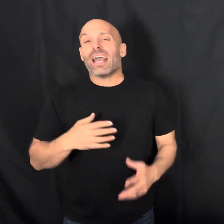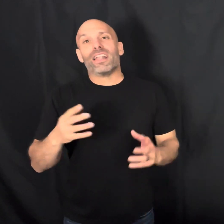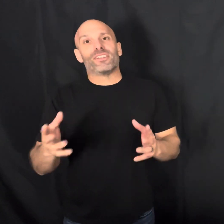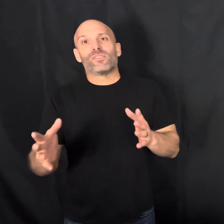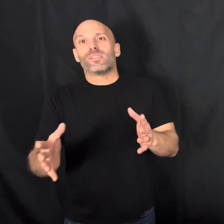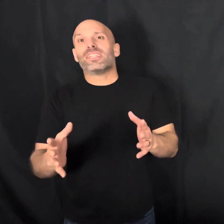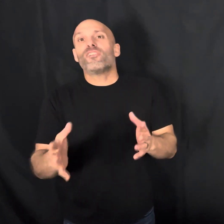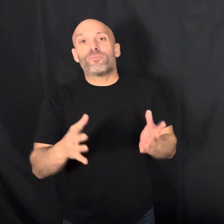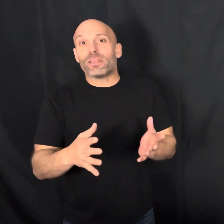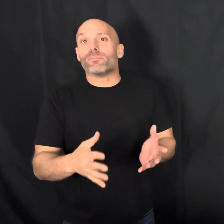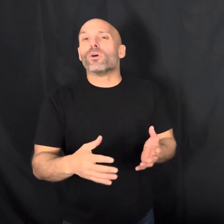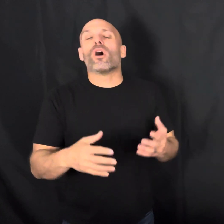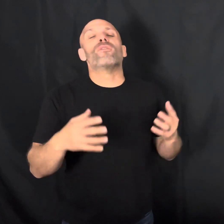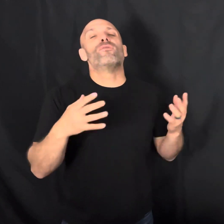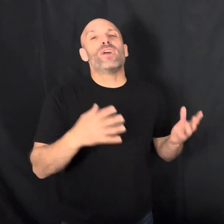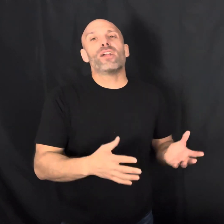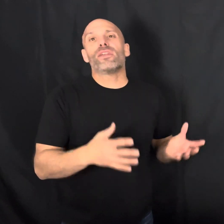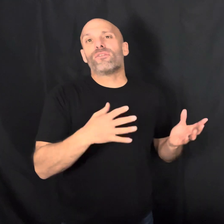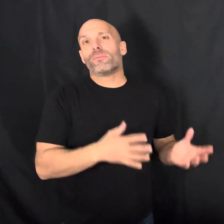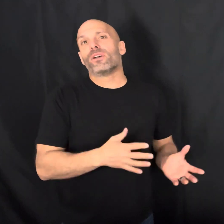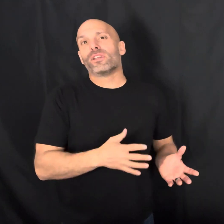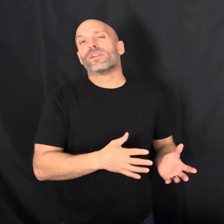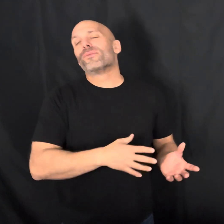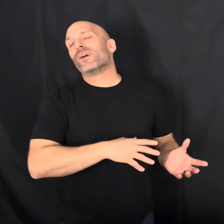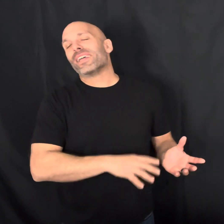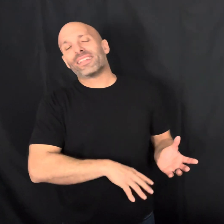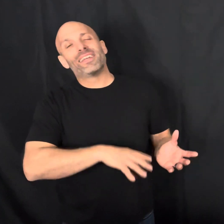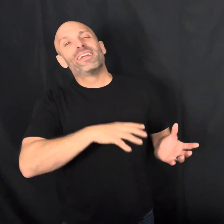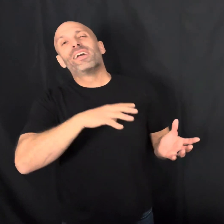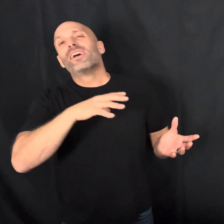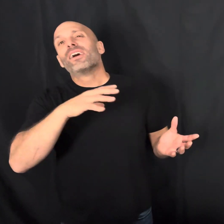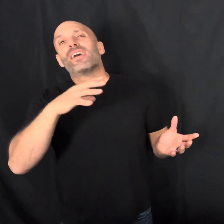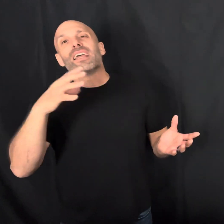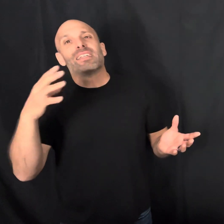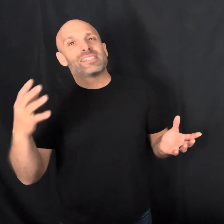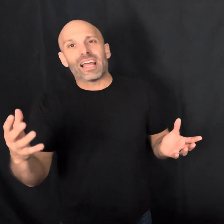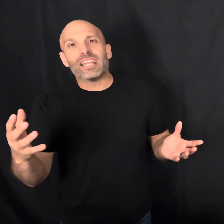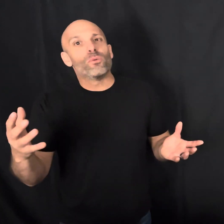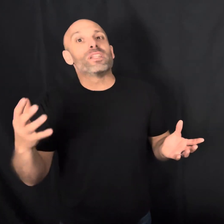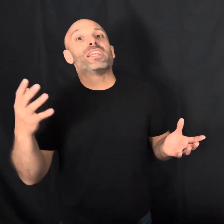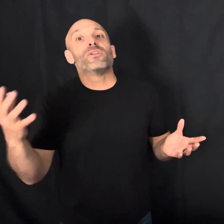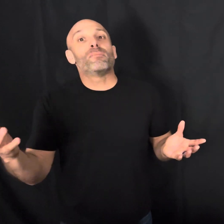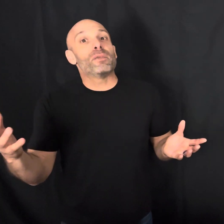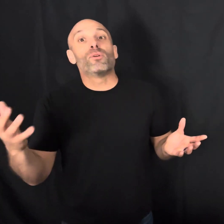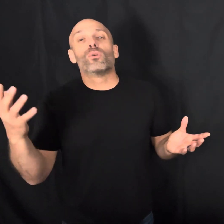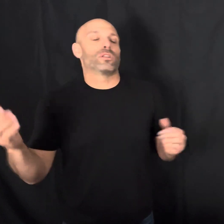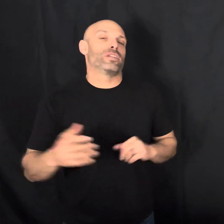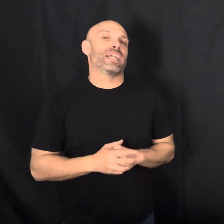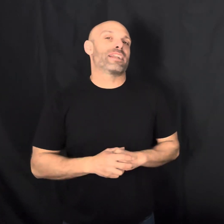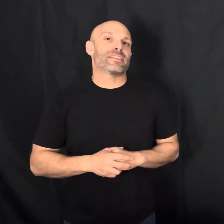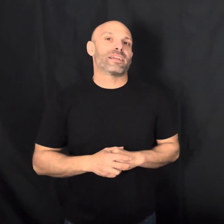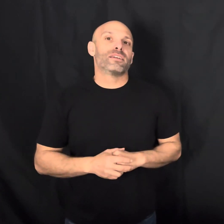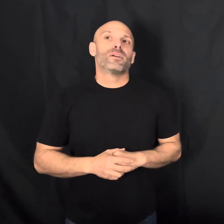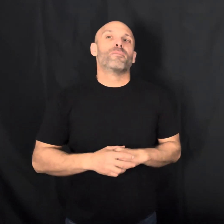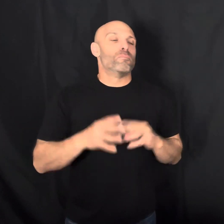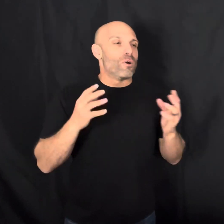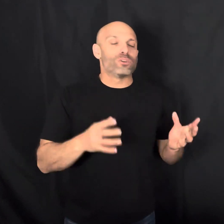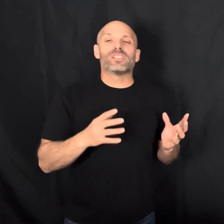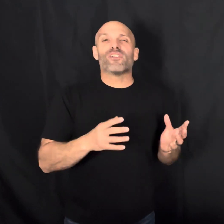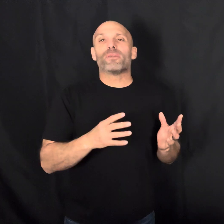And deaf people are very familiar with signing with hearing people who are learning how to sign. Most deaf